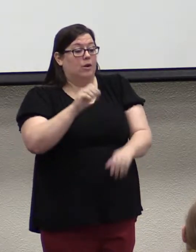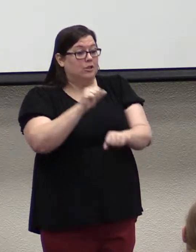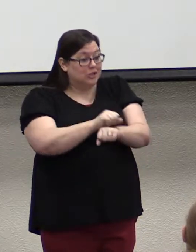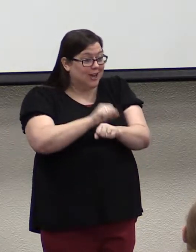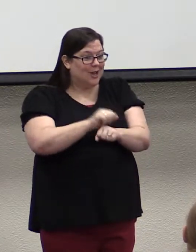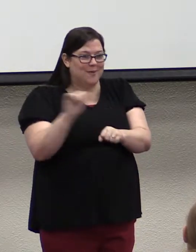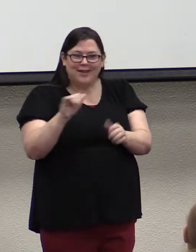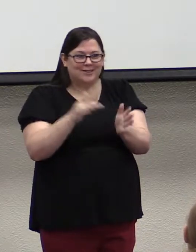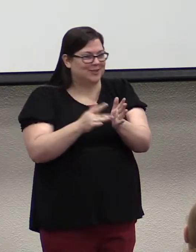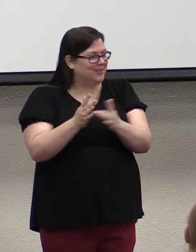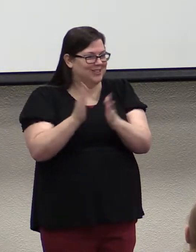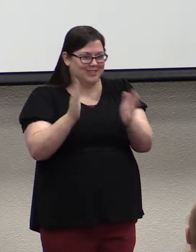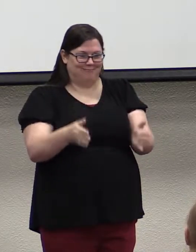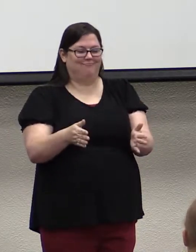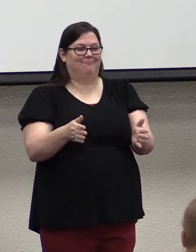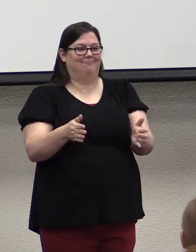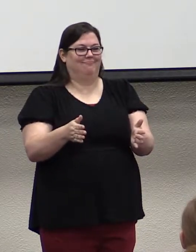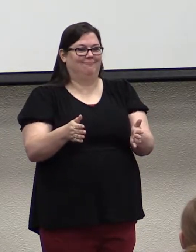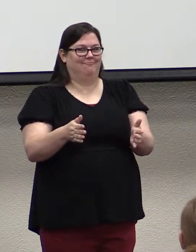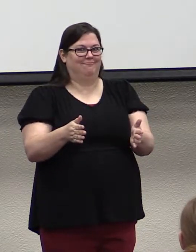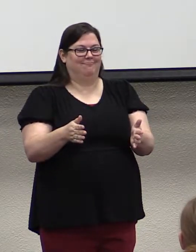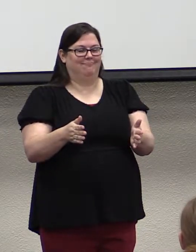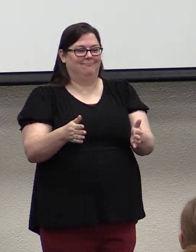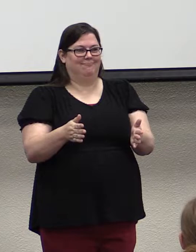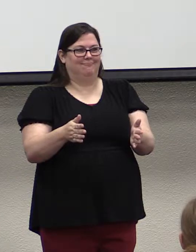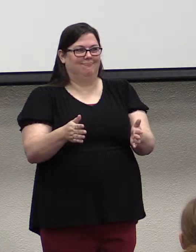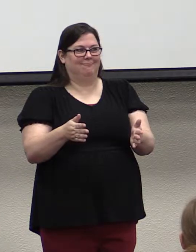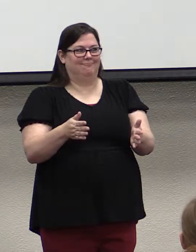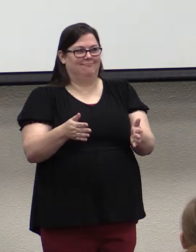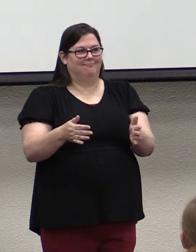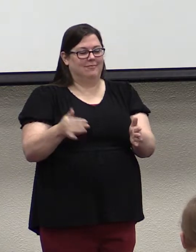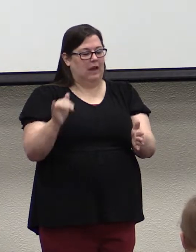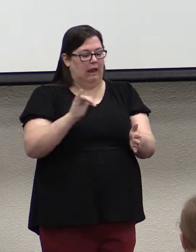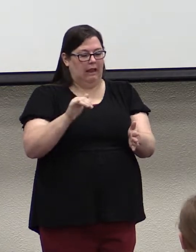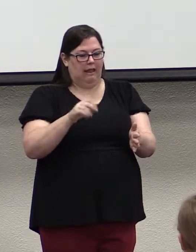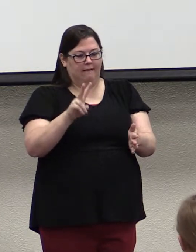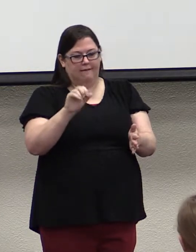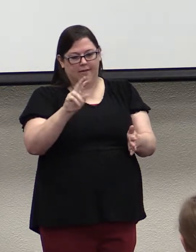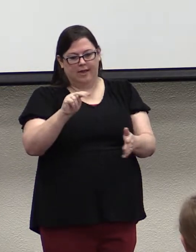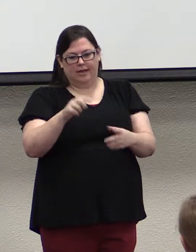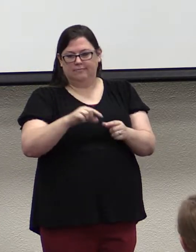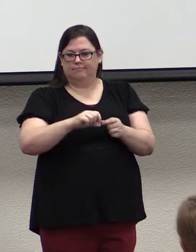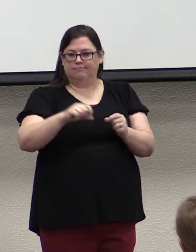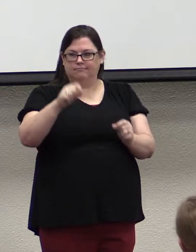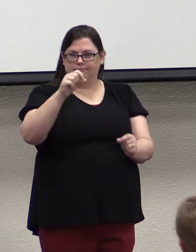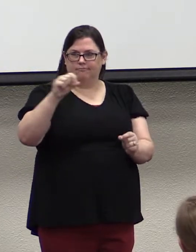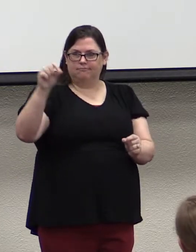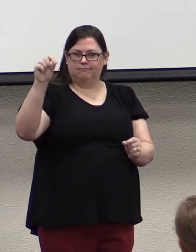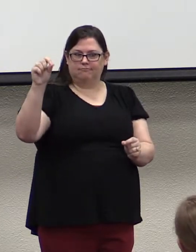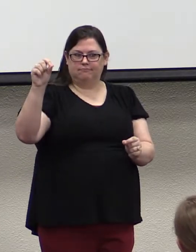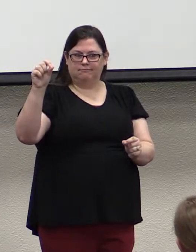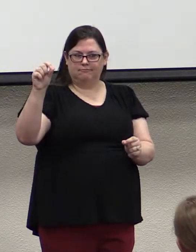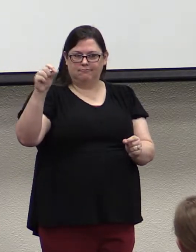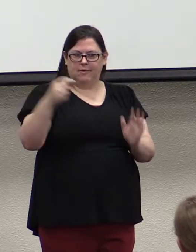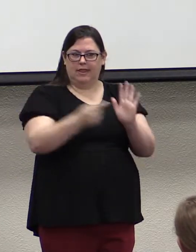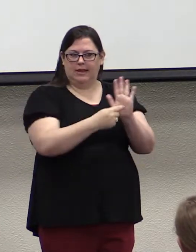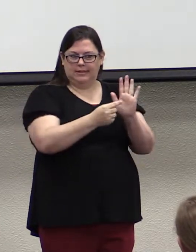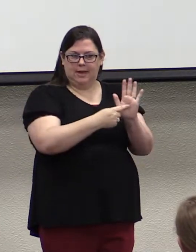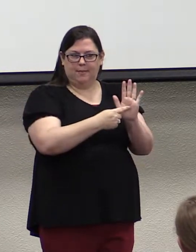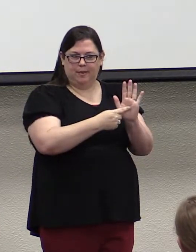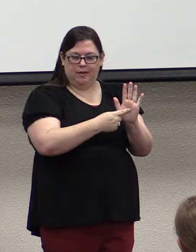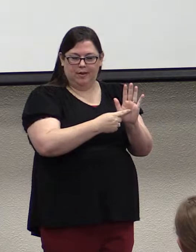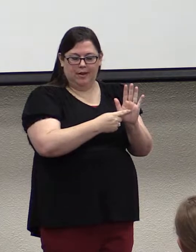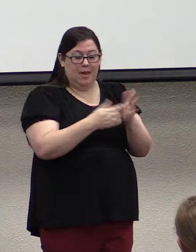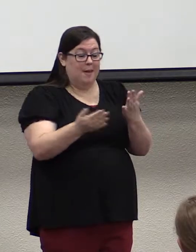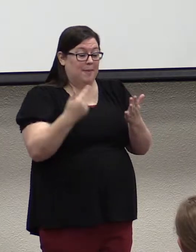a Christian. I think about it this way, just like a vine in Jesus' example, or let's think about it in a way that maybe